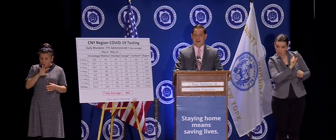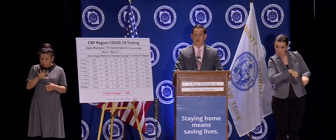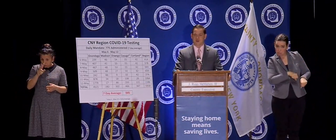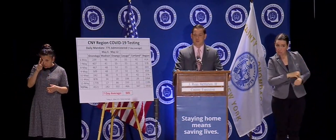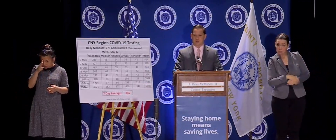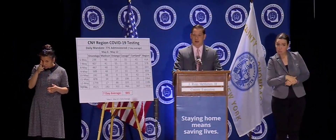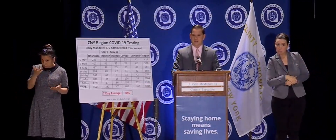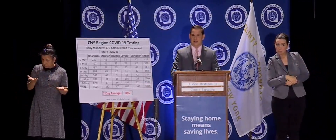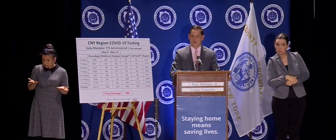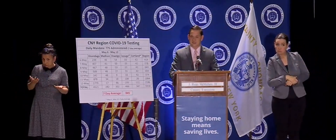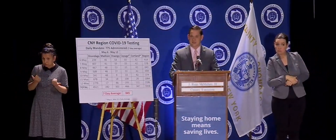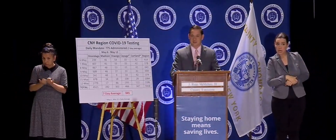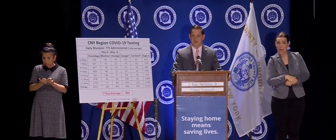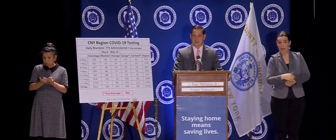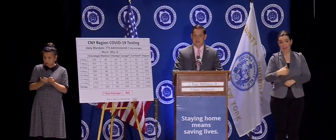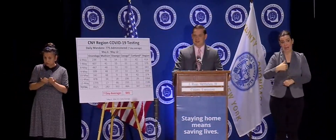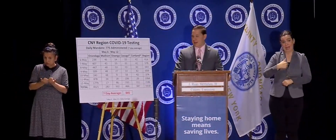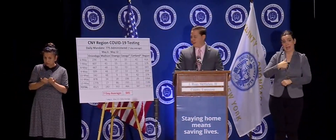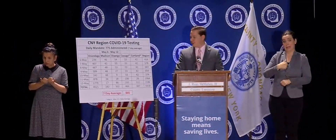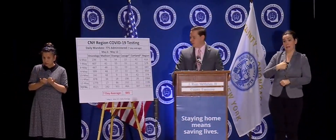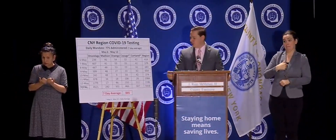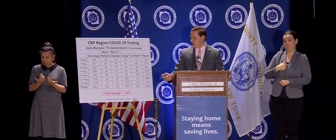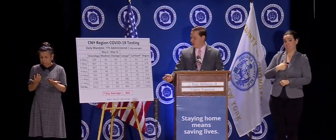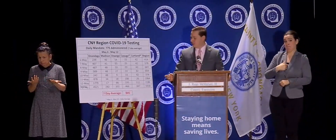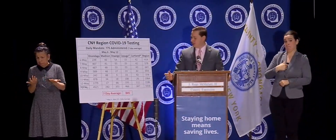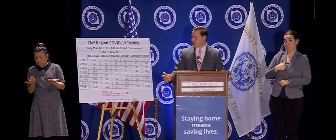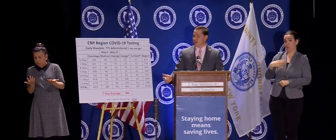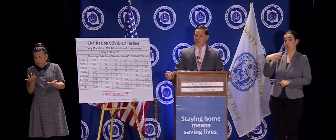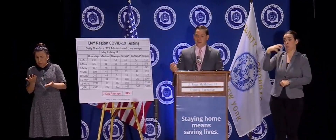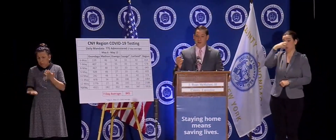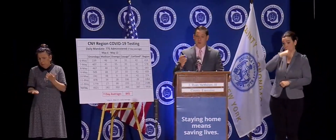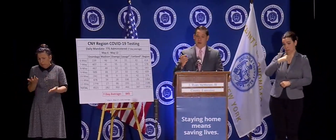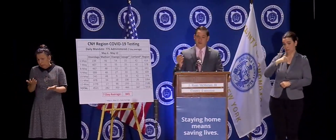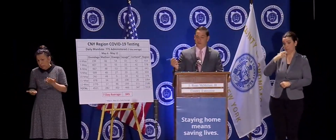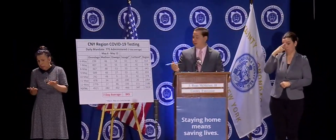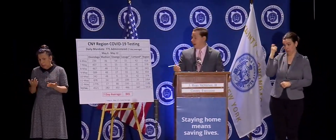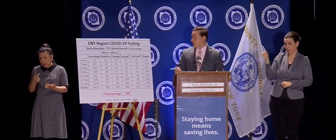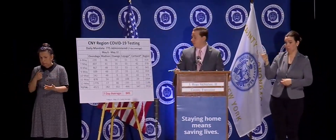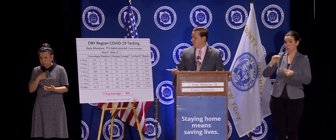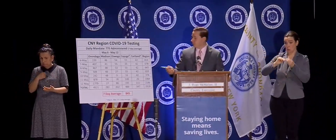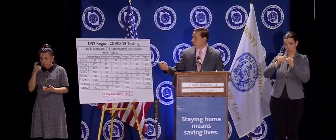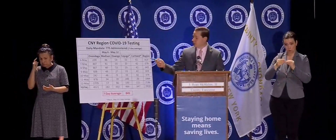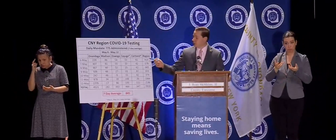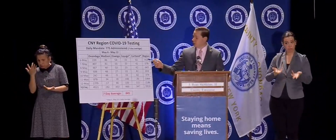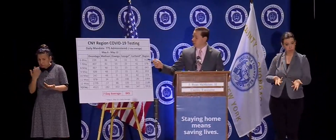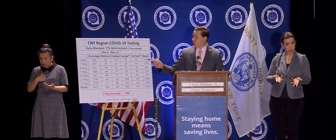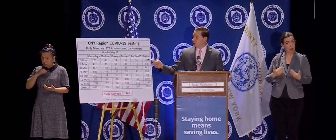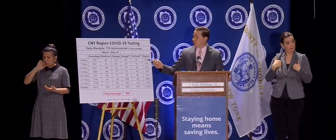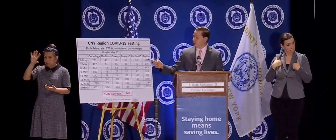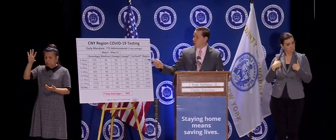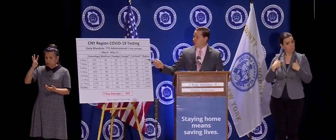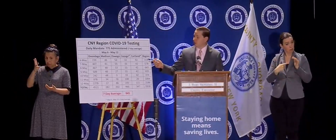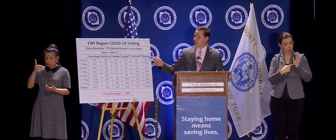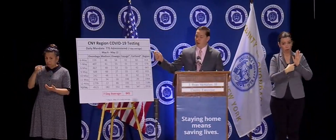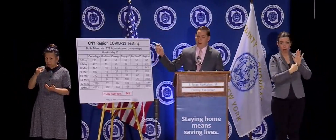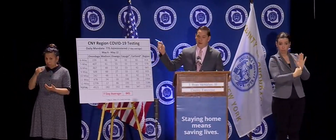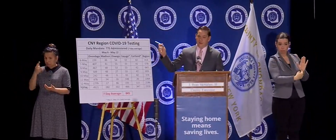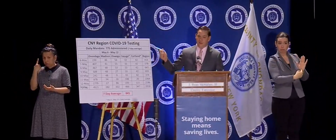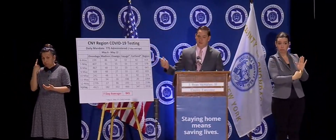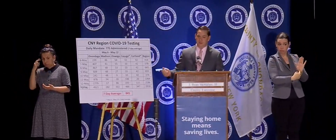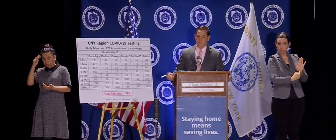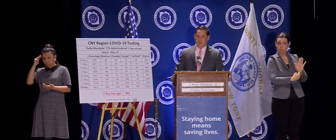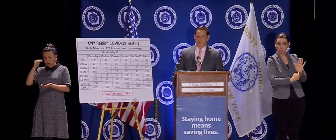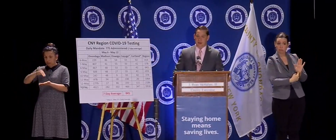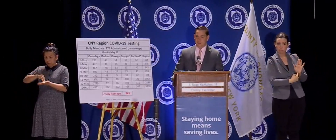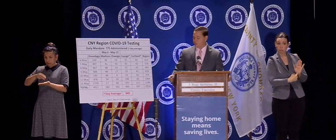is a data-driven process, and the data is going to drive this. And you know what else is going to happen? 414 is going to fall out of